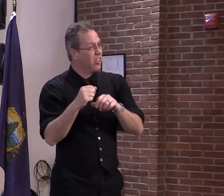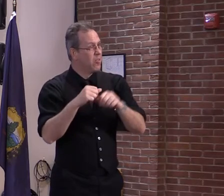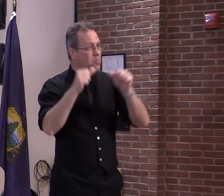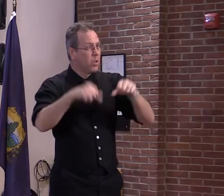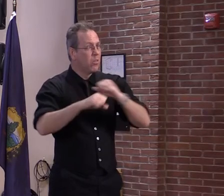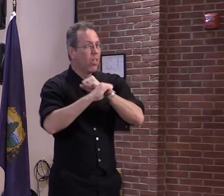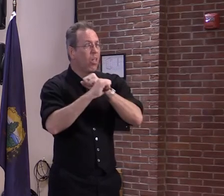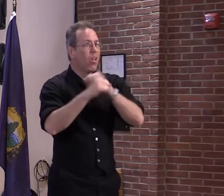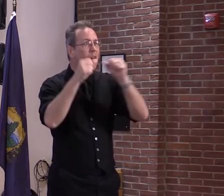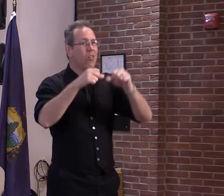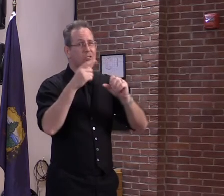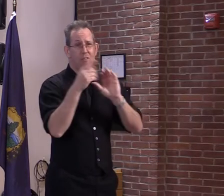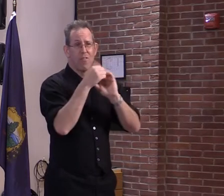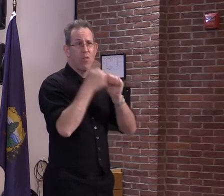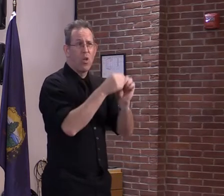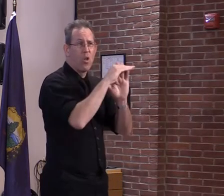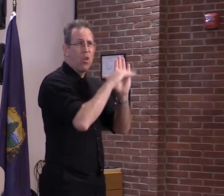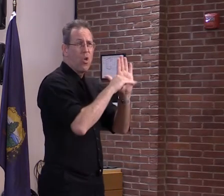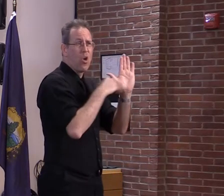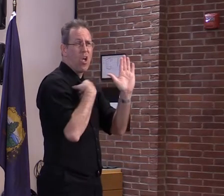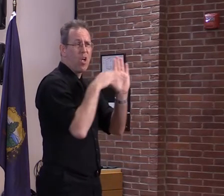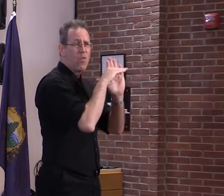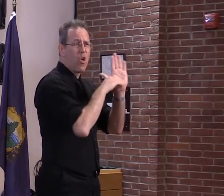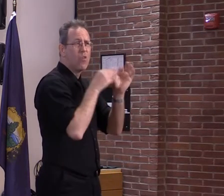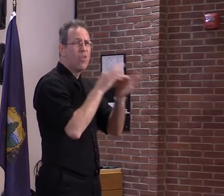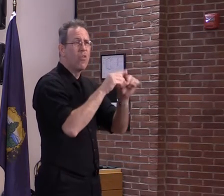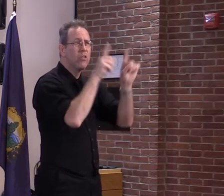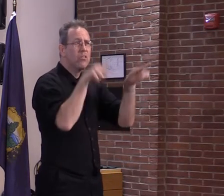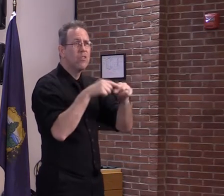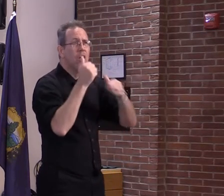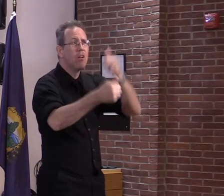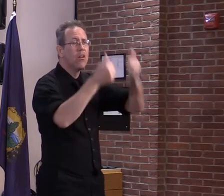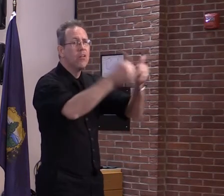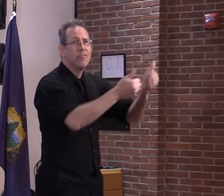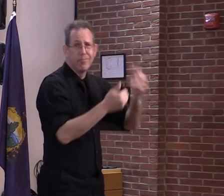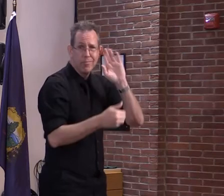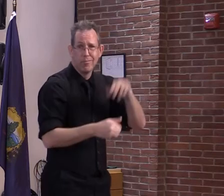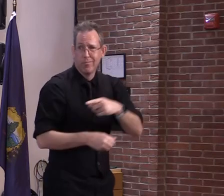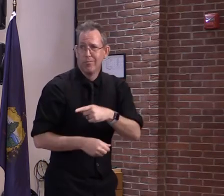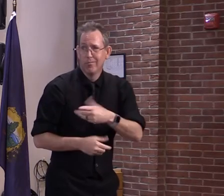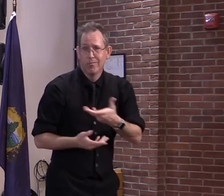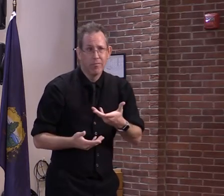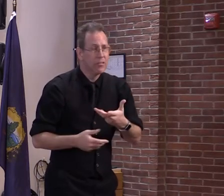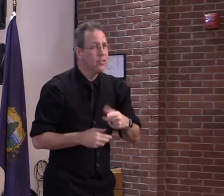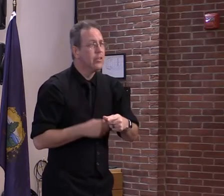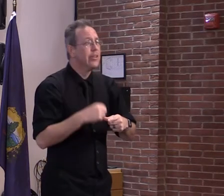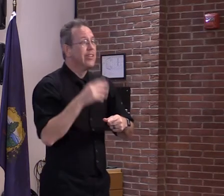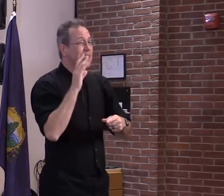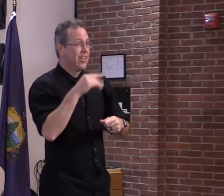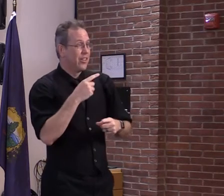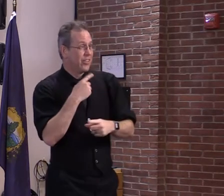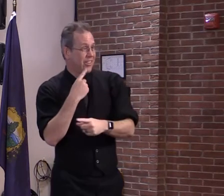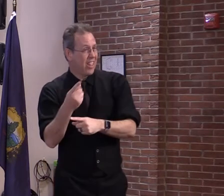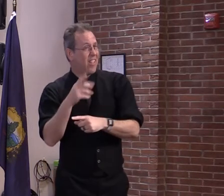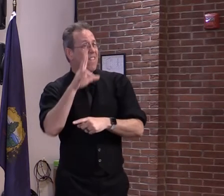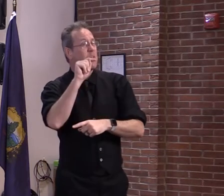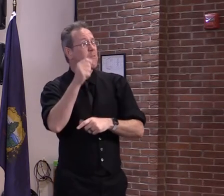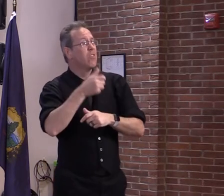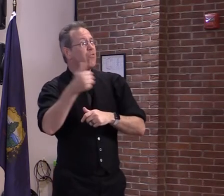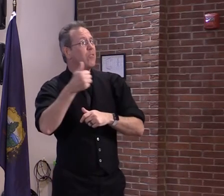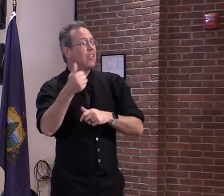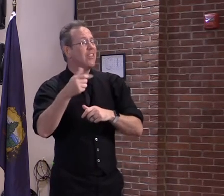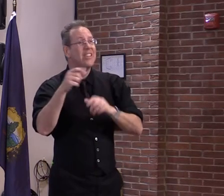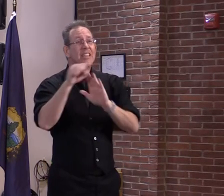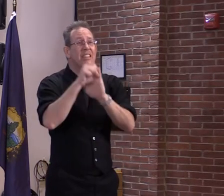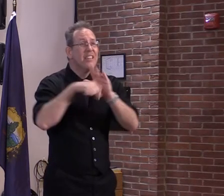any directive from upper management in state government to tell V-Trans workers to leave the state-sponsored signs